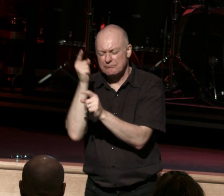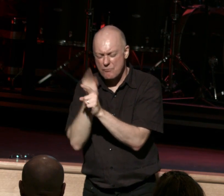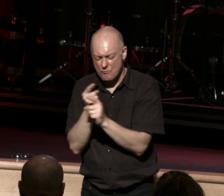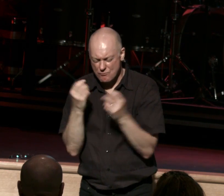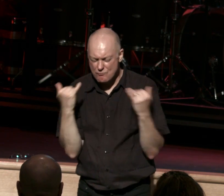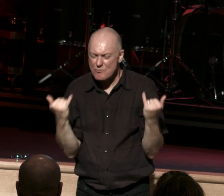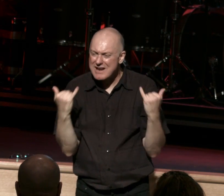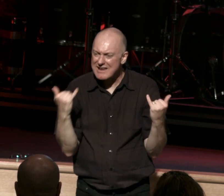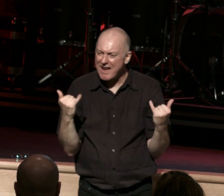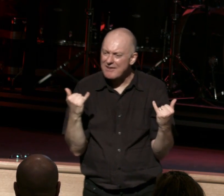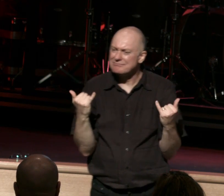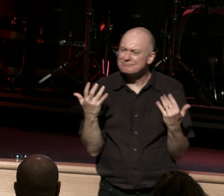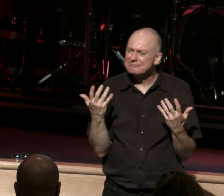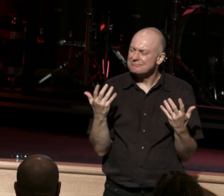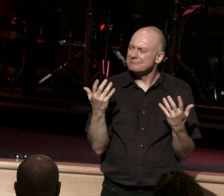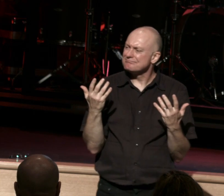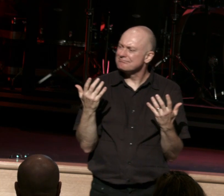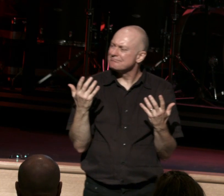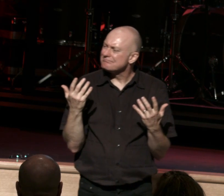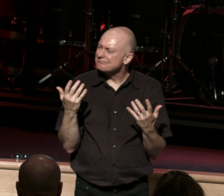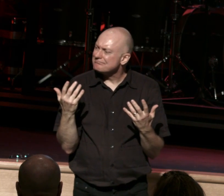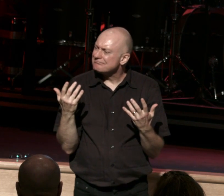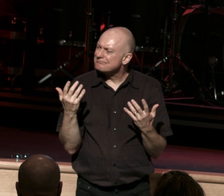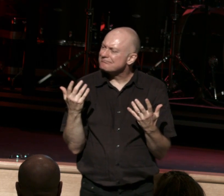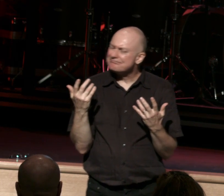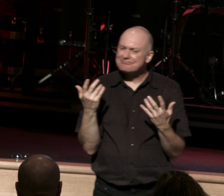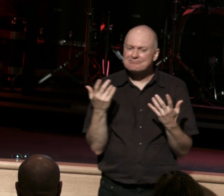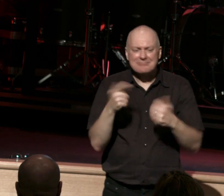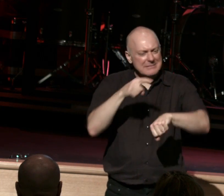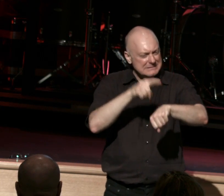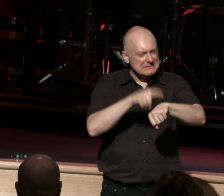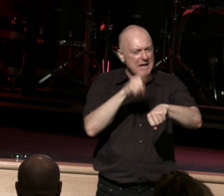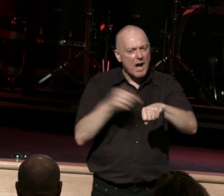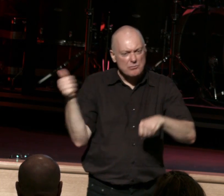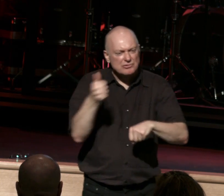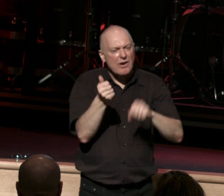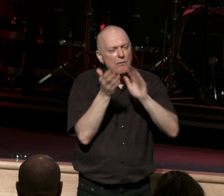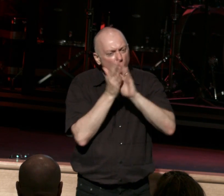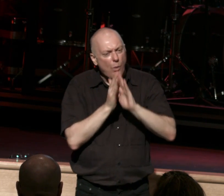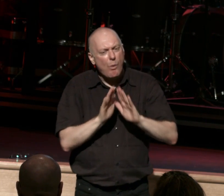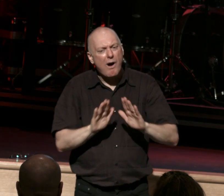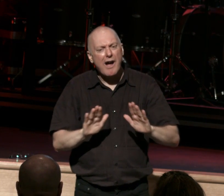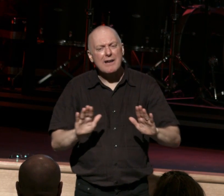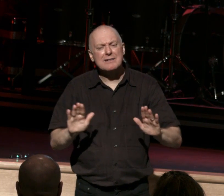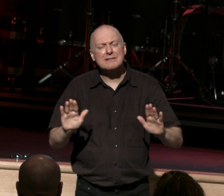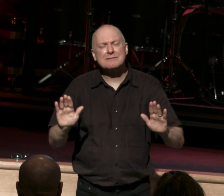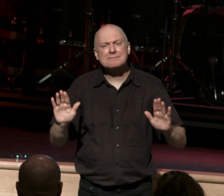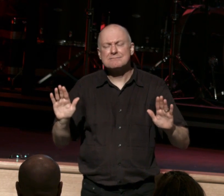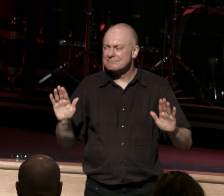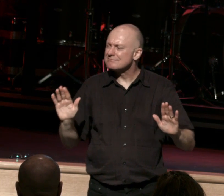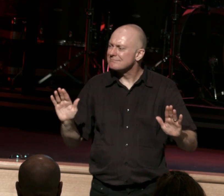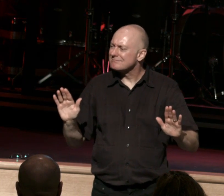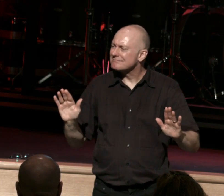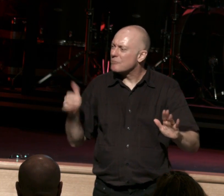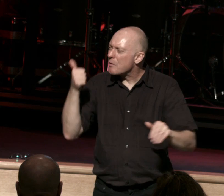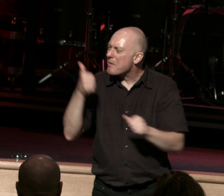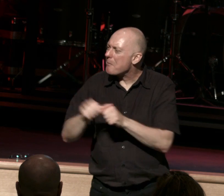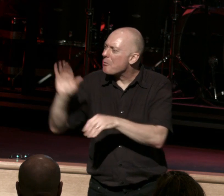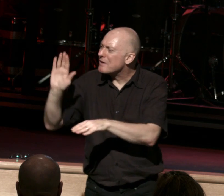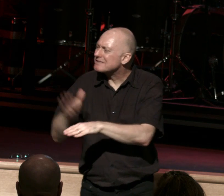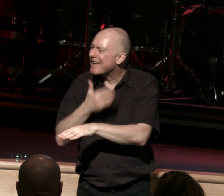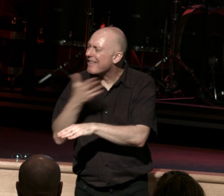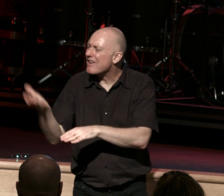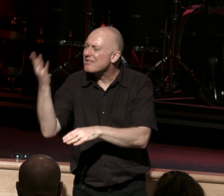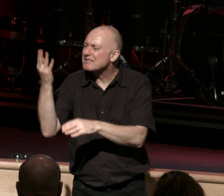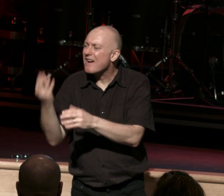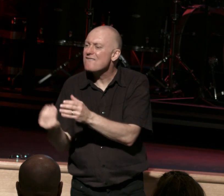now as we respond to this message, just maybe your heads bowed again, just in a time of quiet. Just before this message was preached, we sang